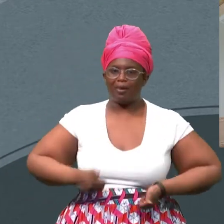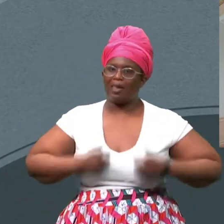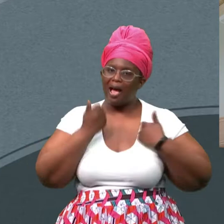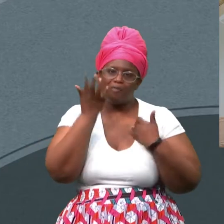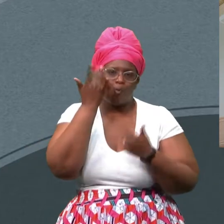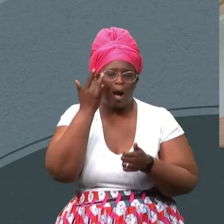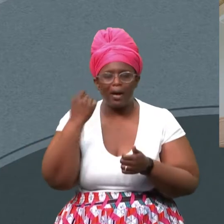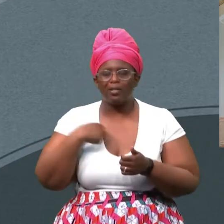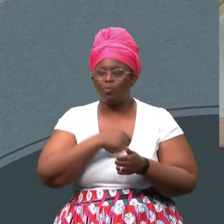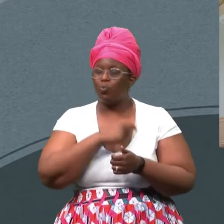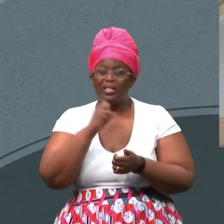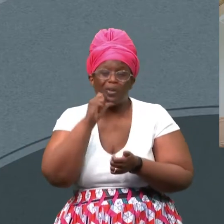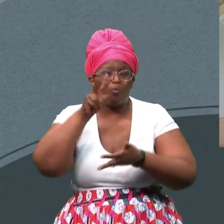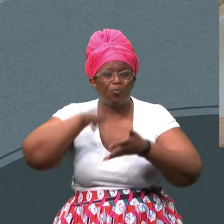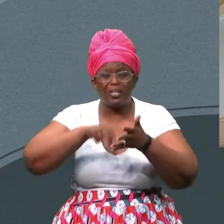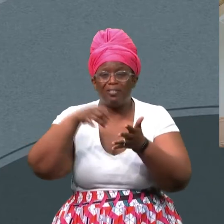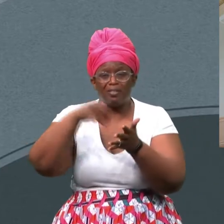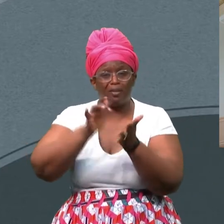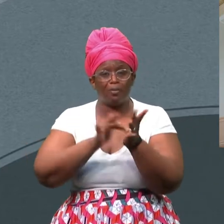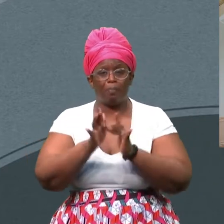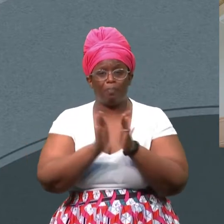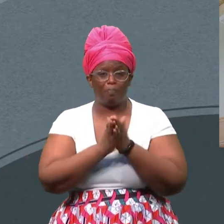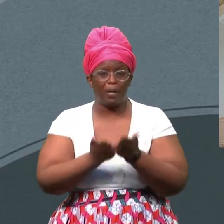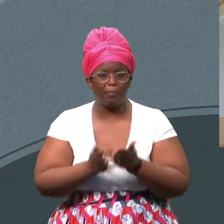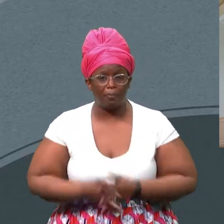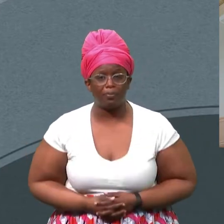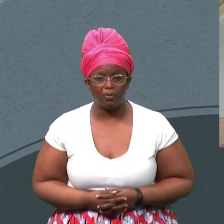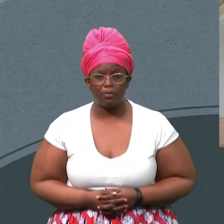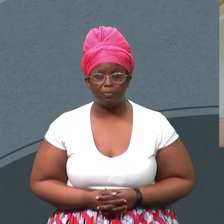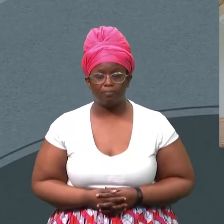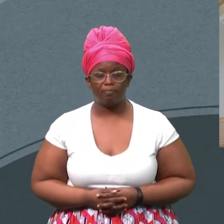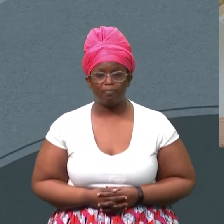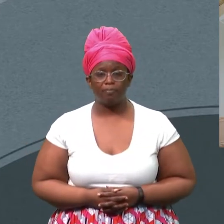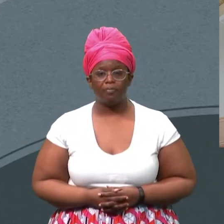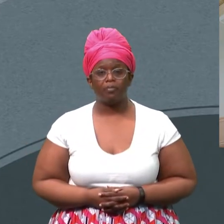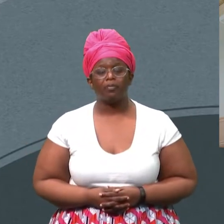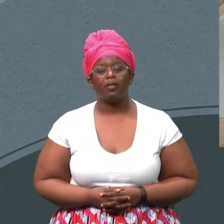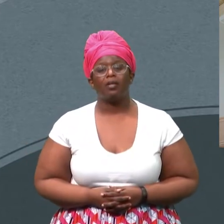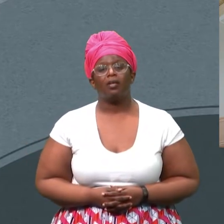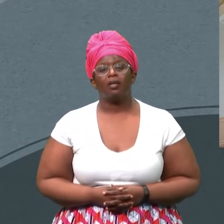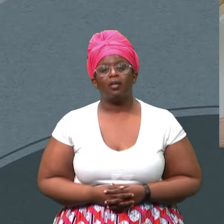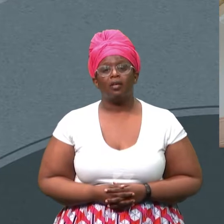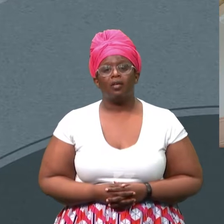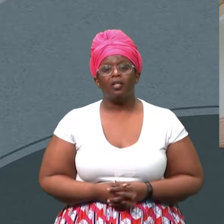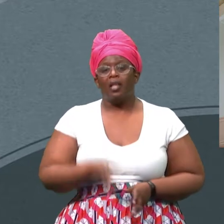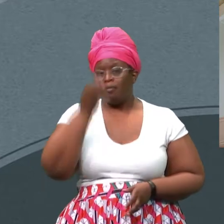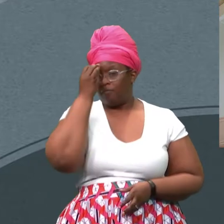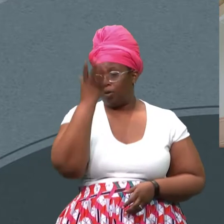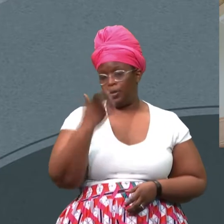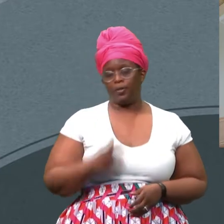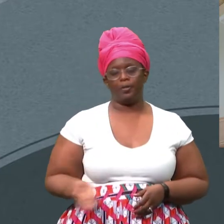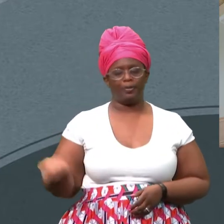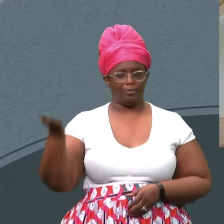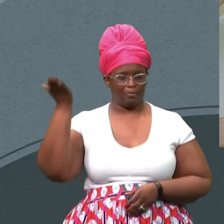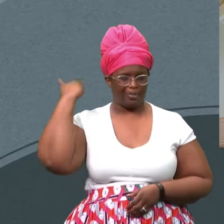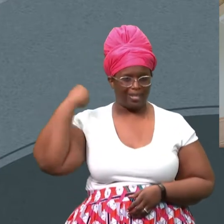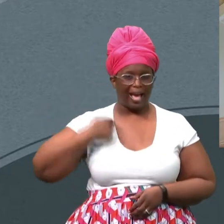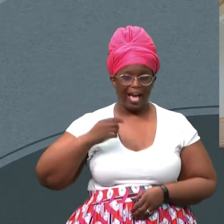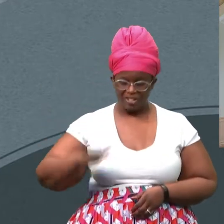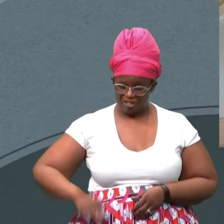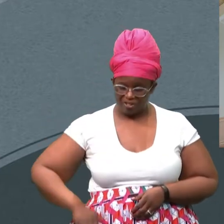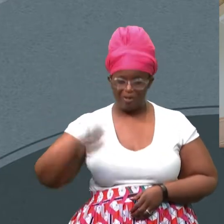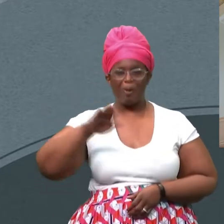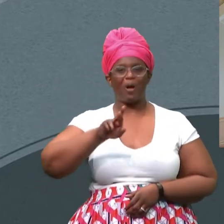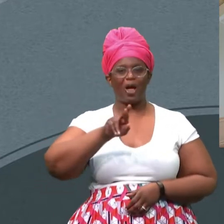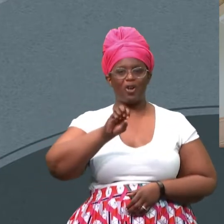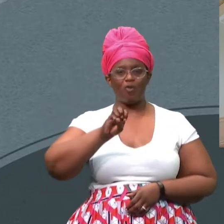understood word in me. First of all, y'all, I grew up in a row house in North